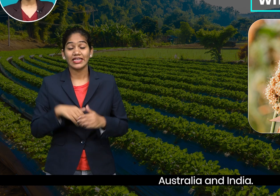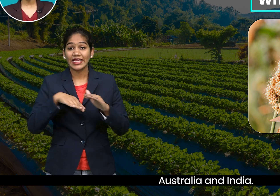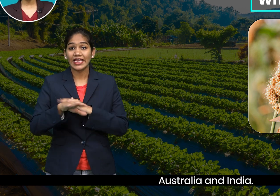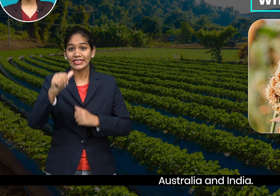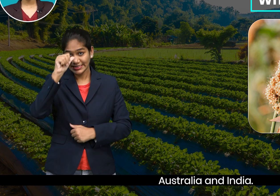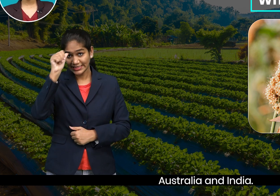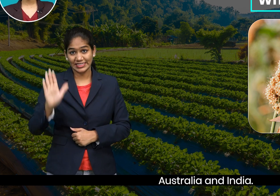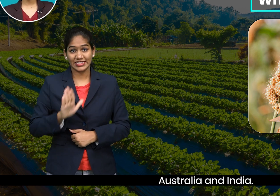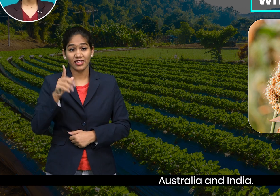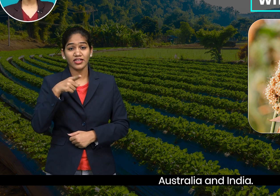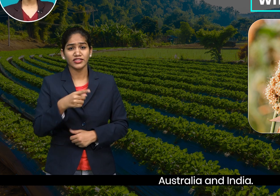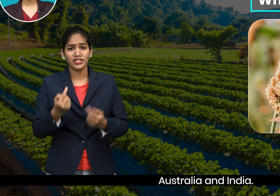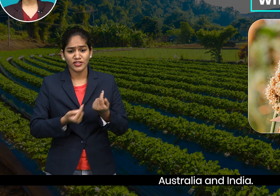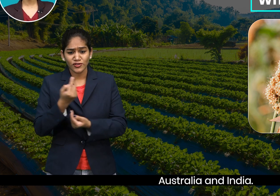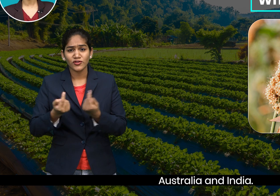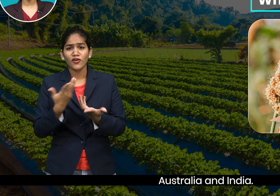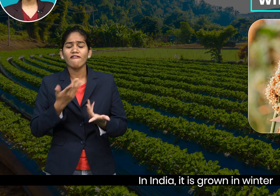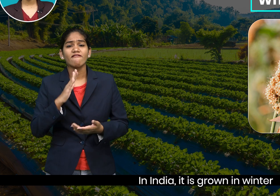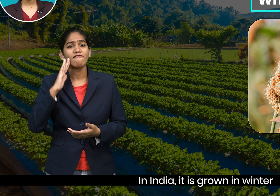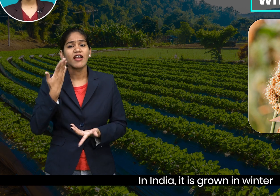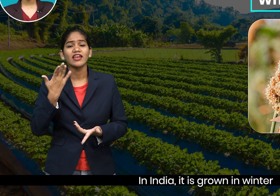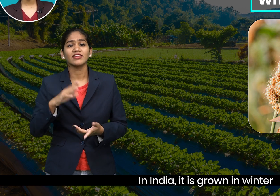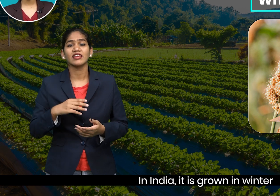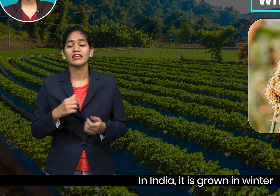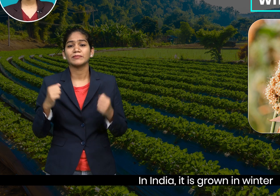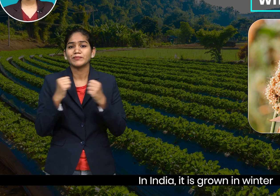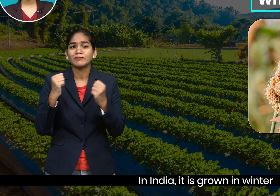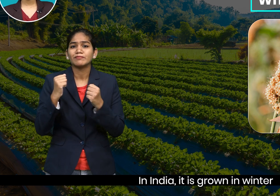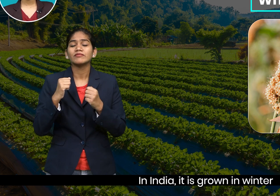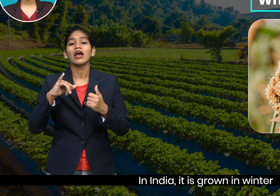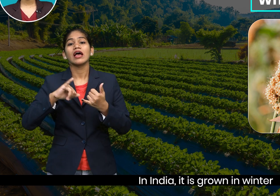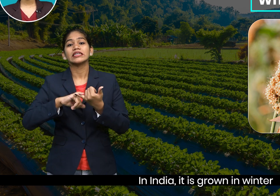In India, it is grown in winter.